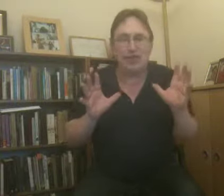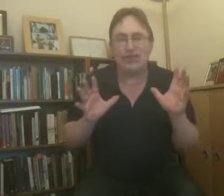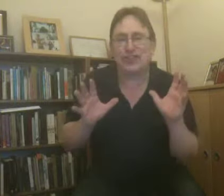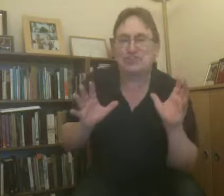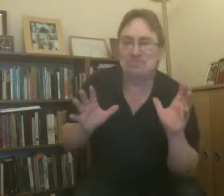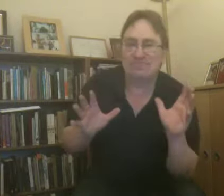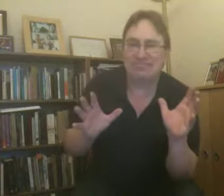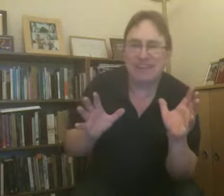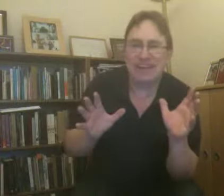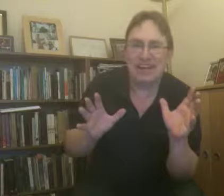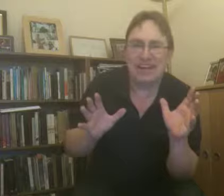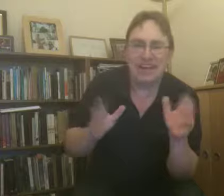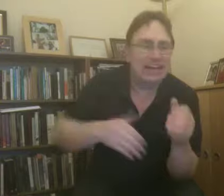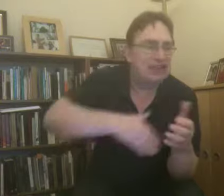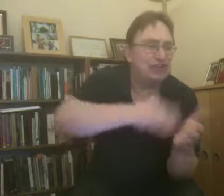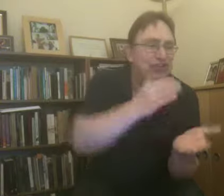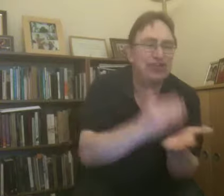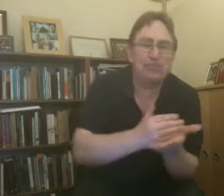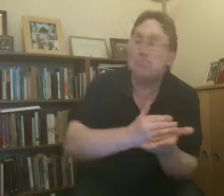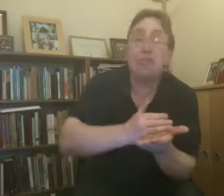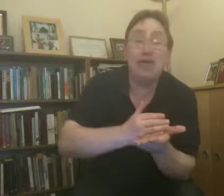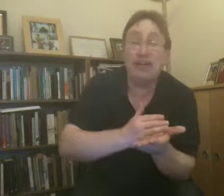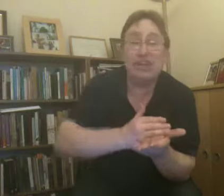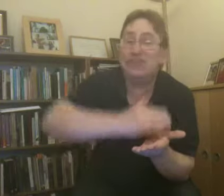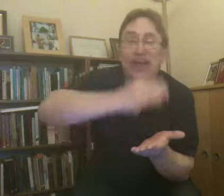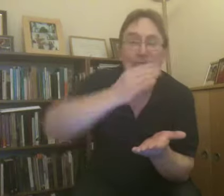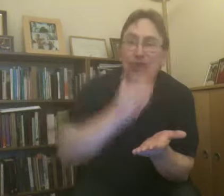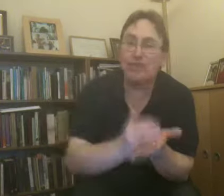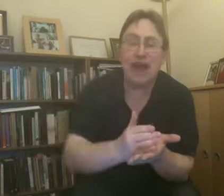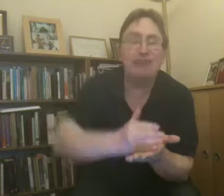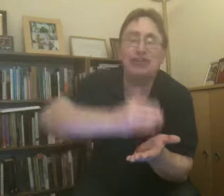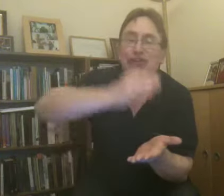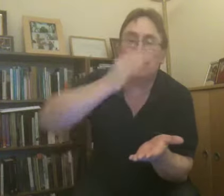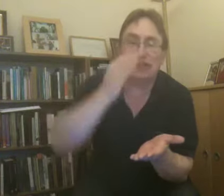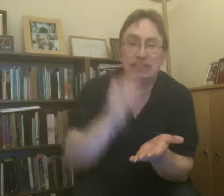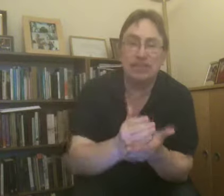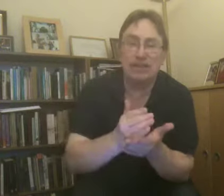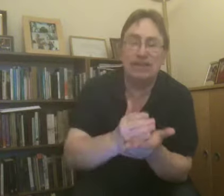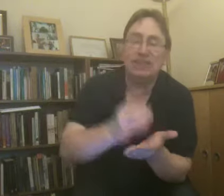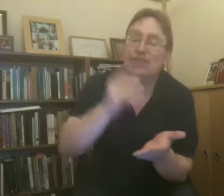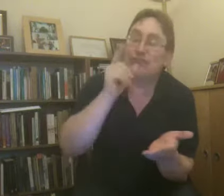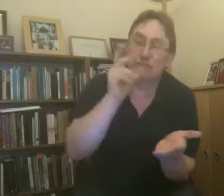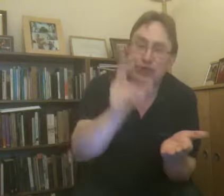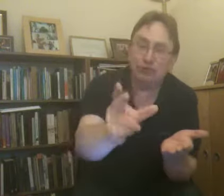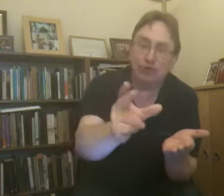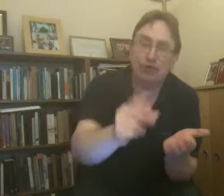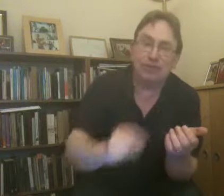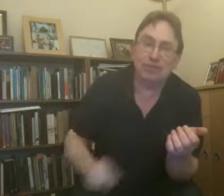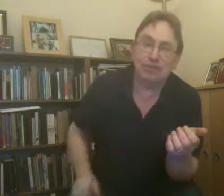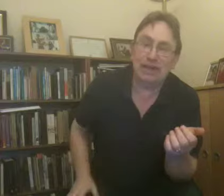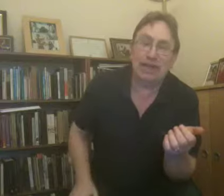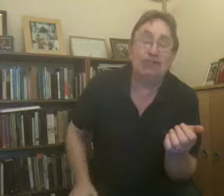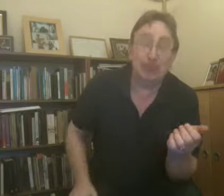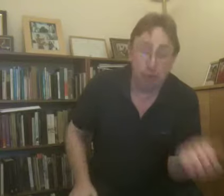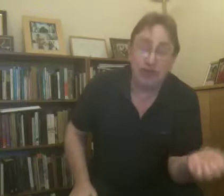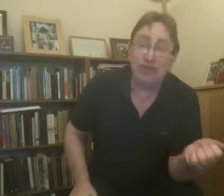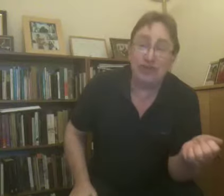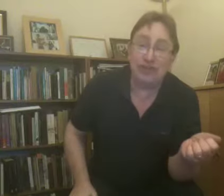thirsty. He just merrily steps over every hurdle. He says, the real point is, do you want to